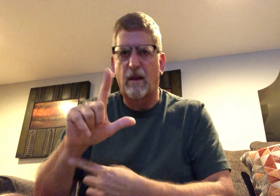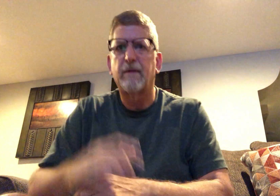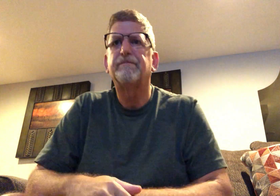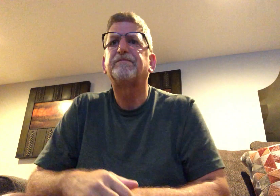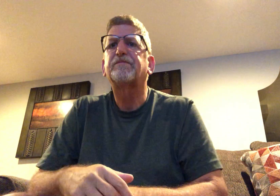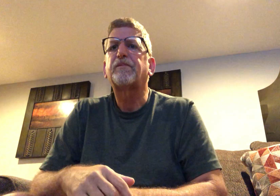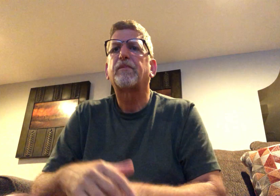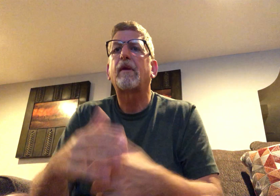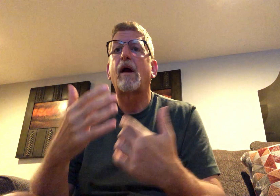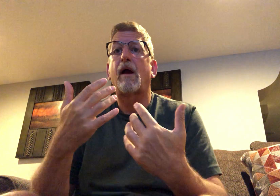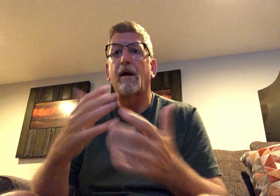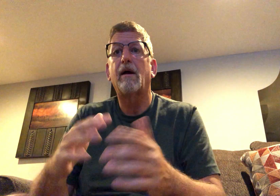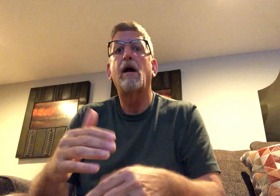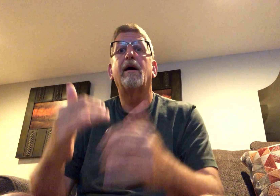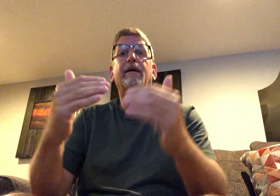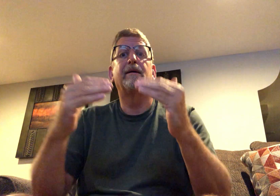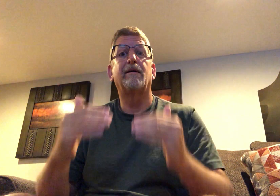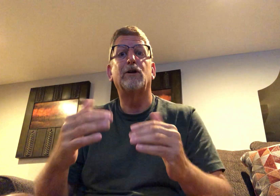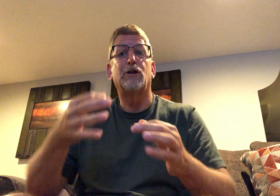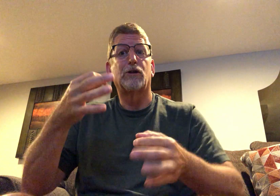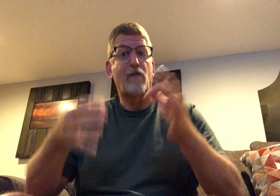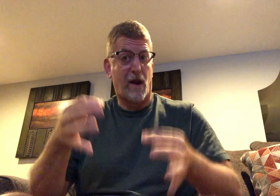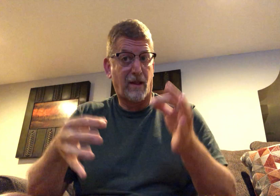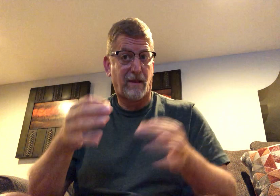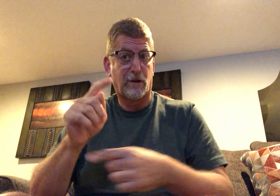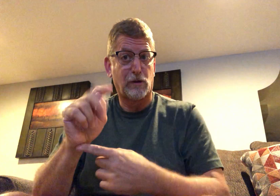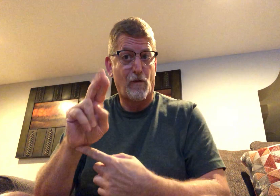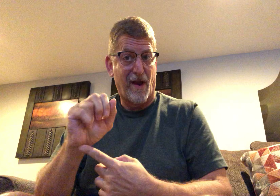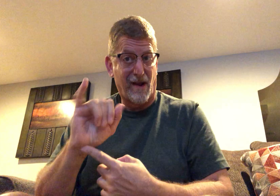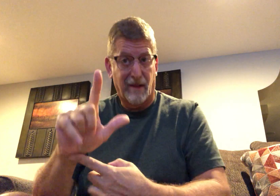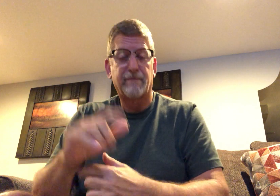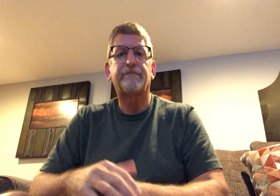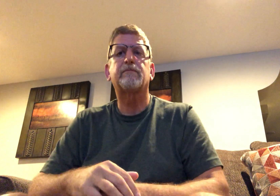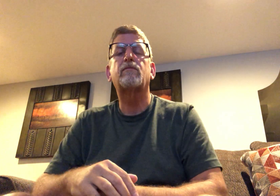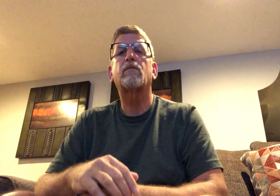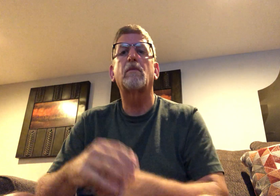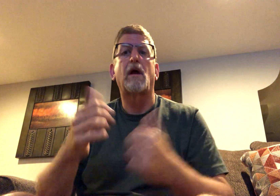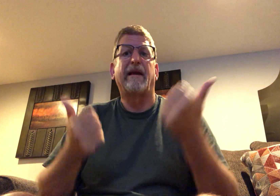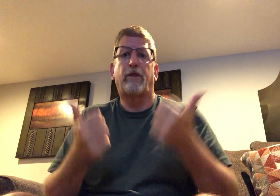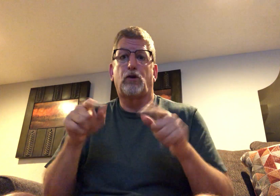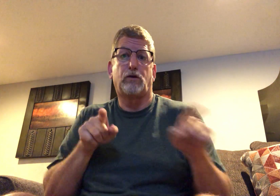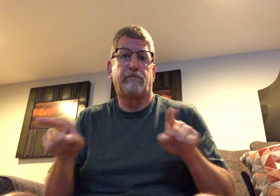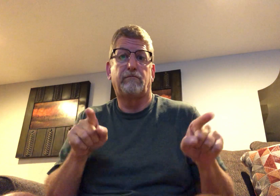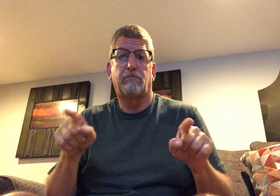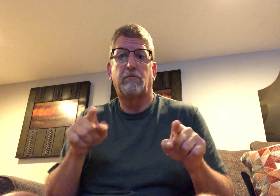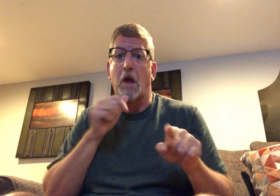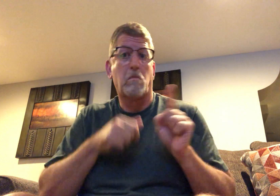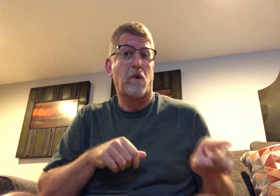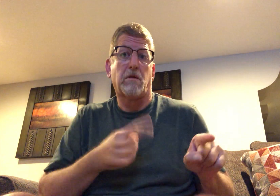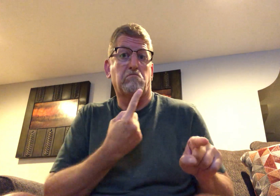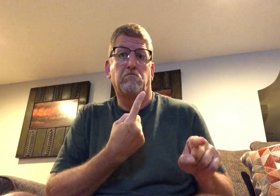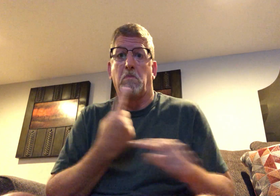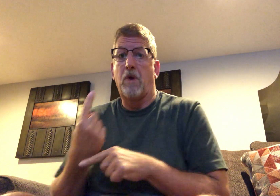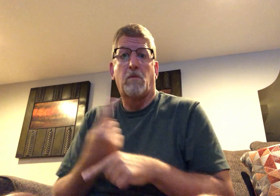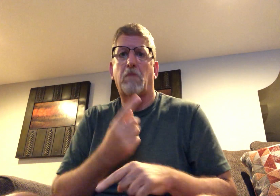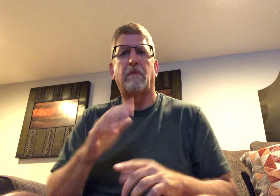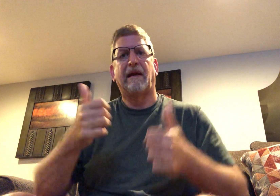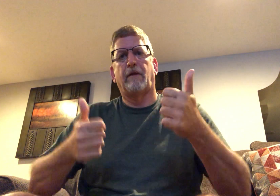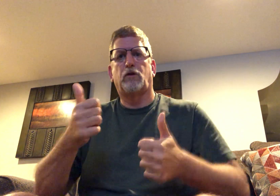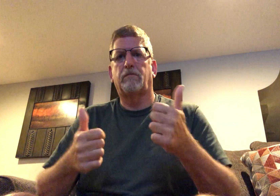is the picture of Justin Trudeau in blackface from high school that he referenced in his press conference. He is singing Day-O,